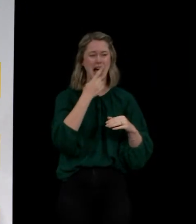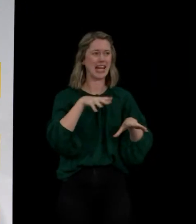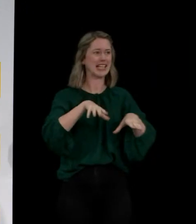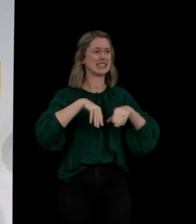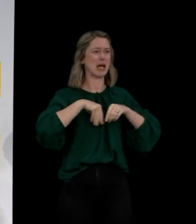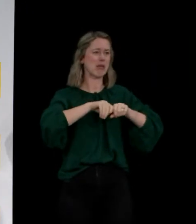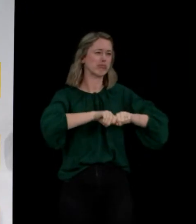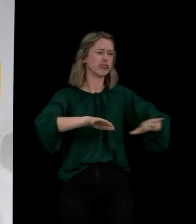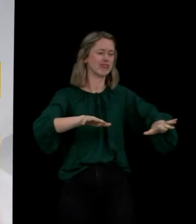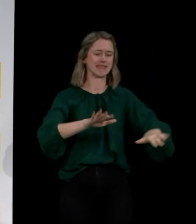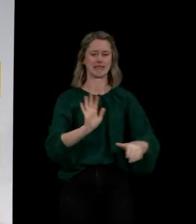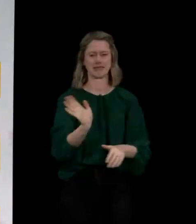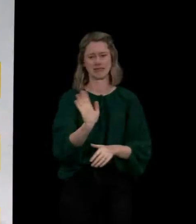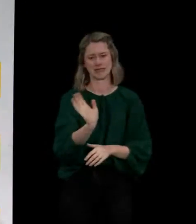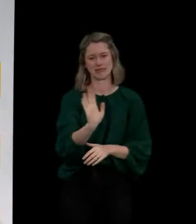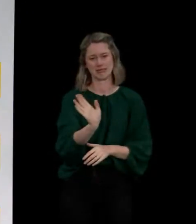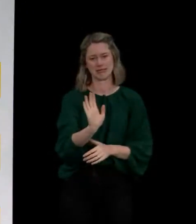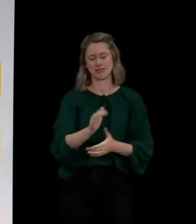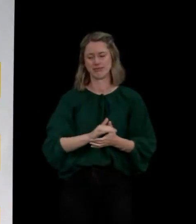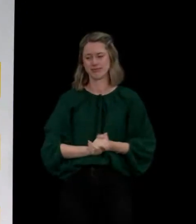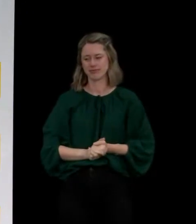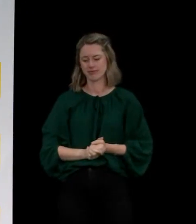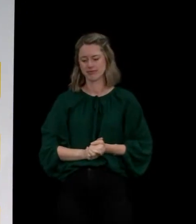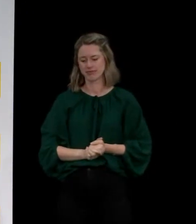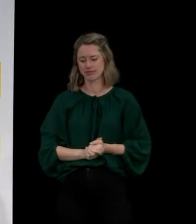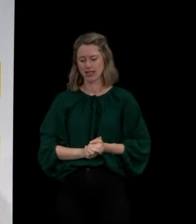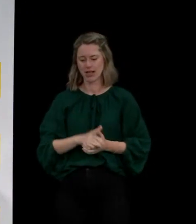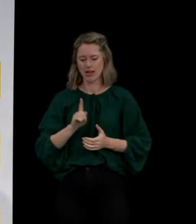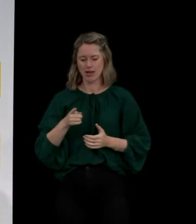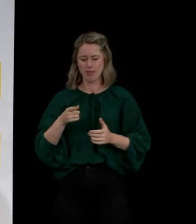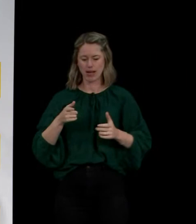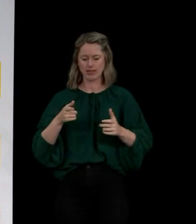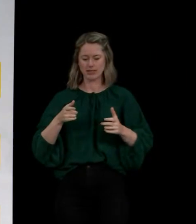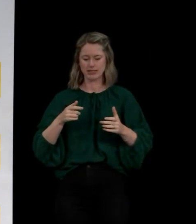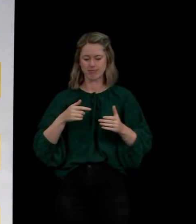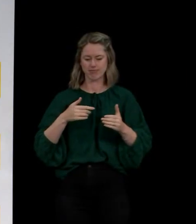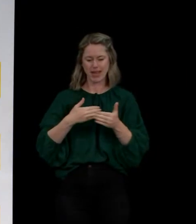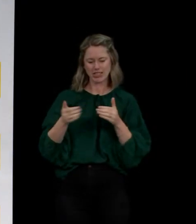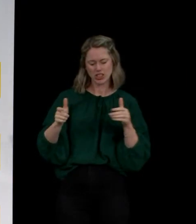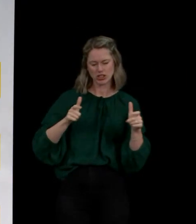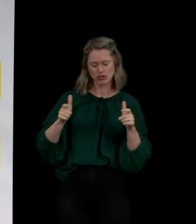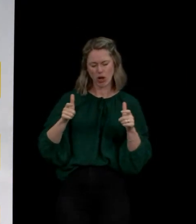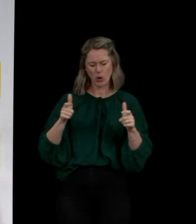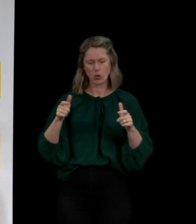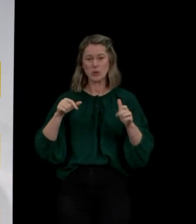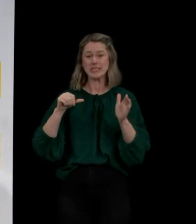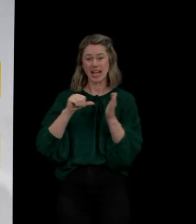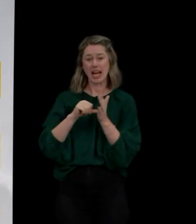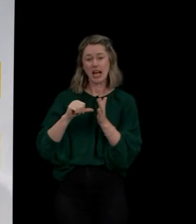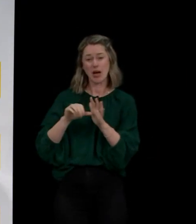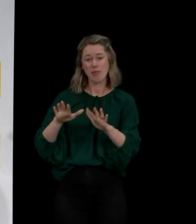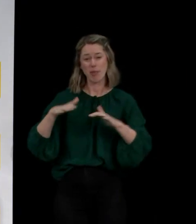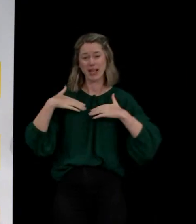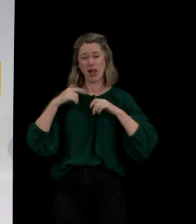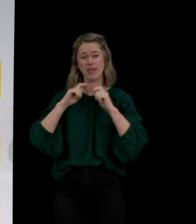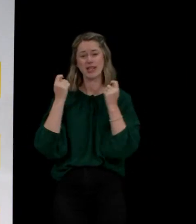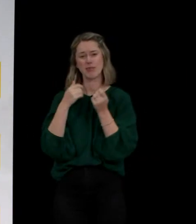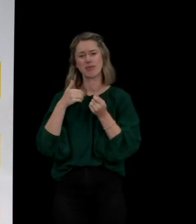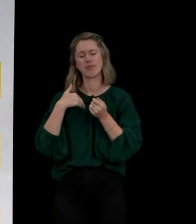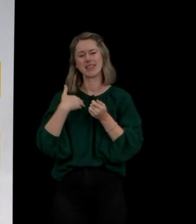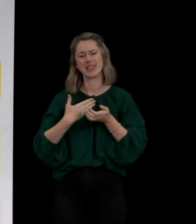a widespread outbreak. But maintaining that control is not a given, and the public health team in Auckland need our